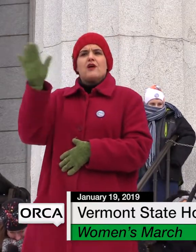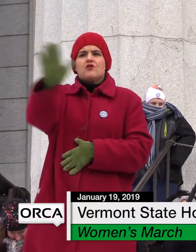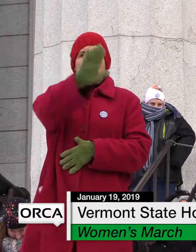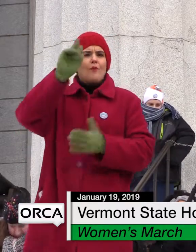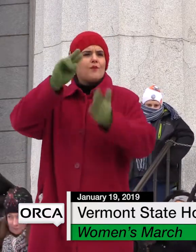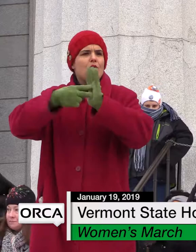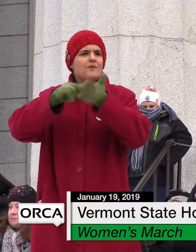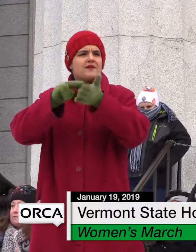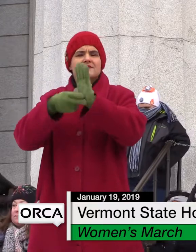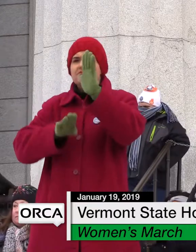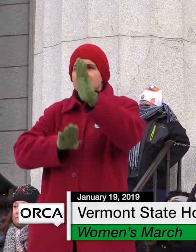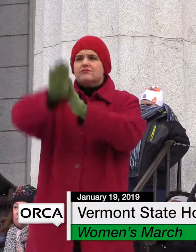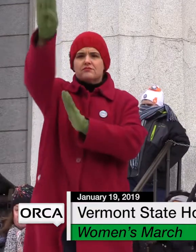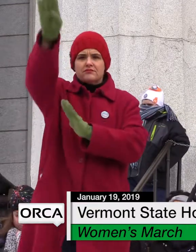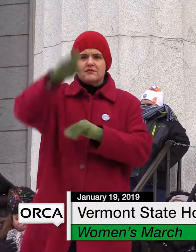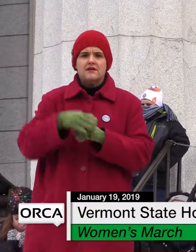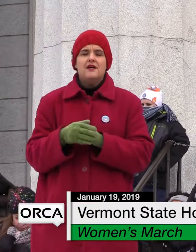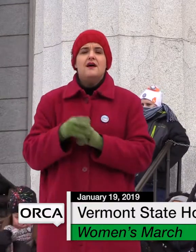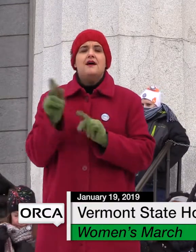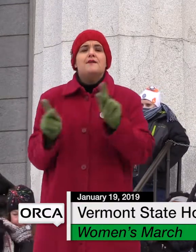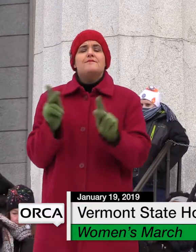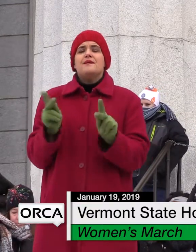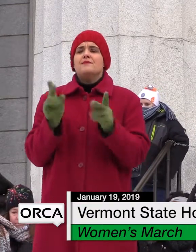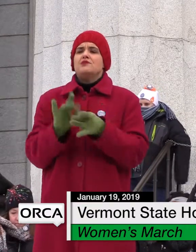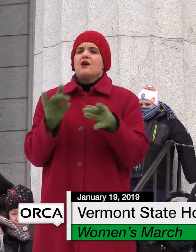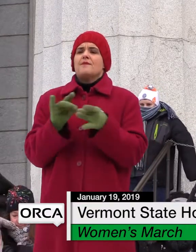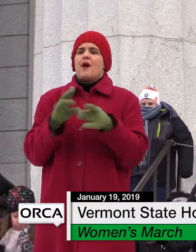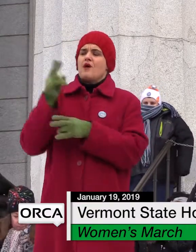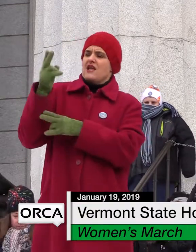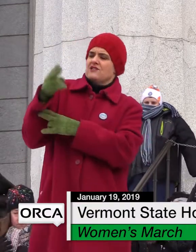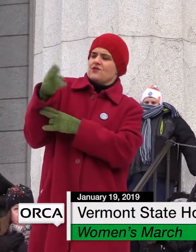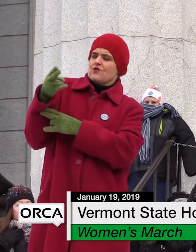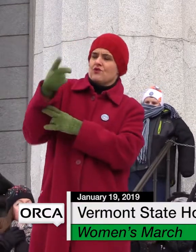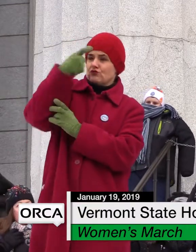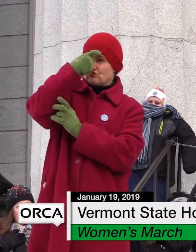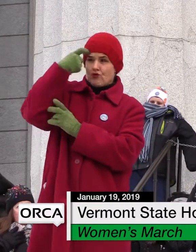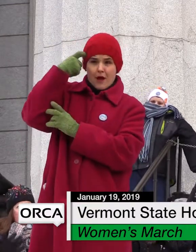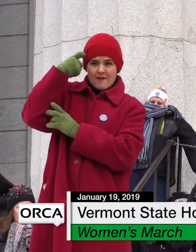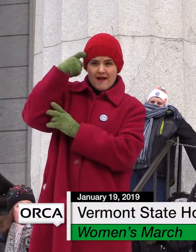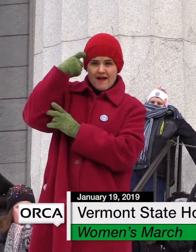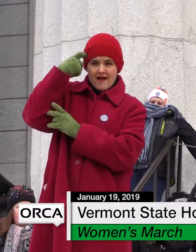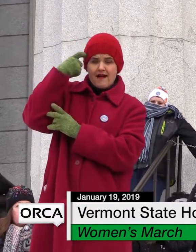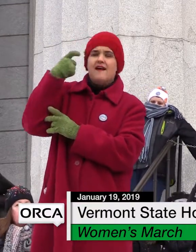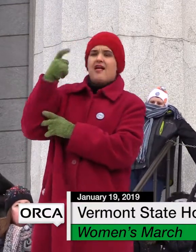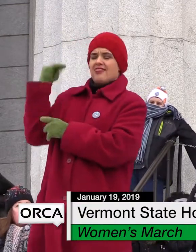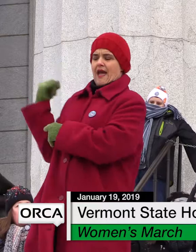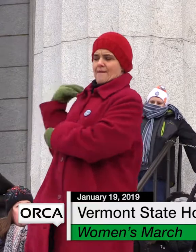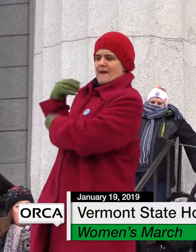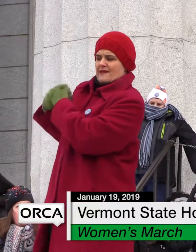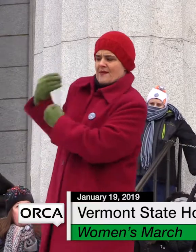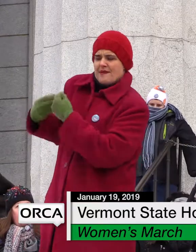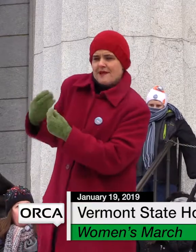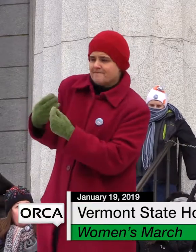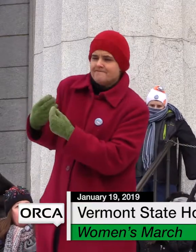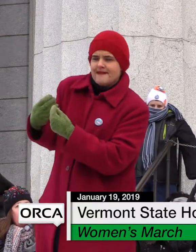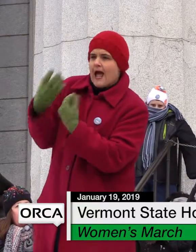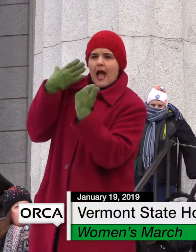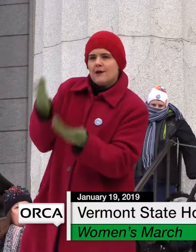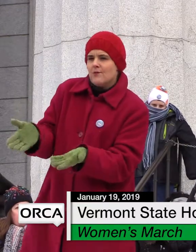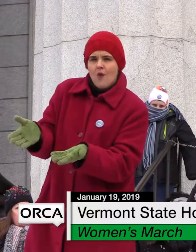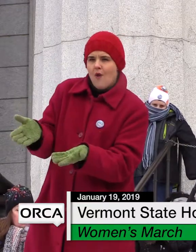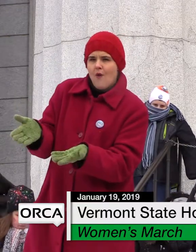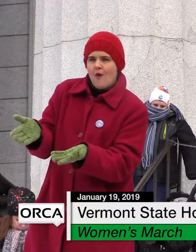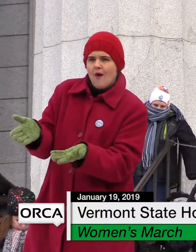People often talk about historical trauma woven into our DNA, and I am not sure I can play the victim today, because when I have so